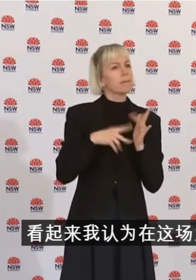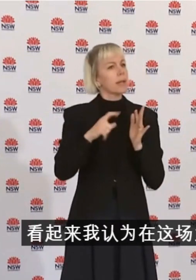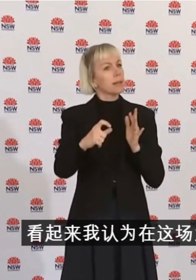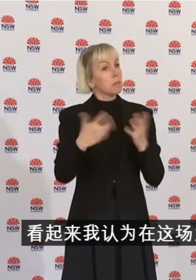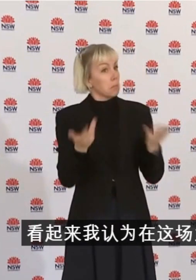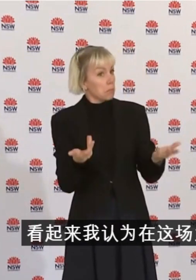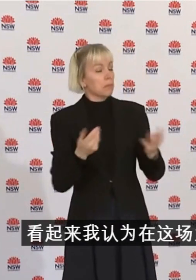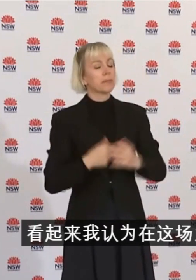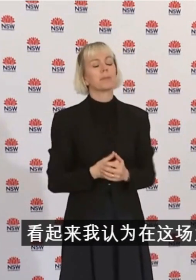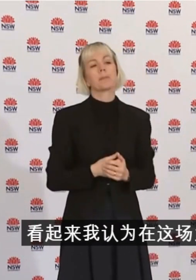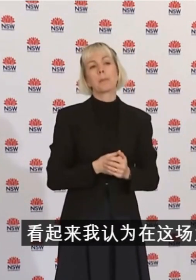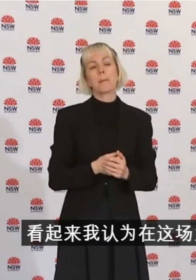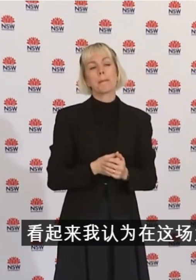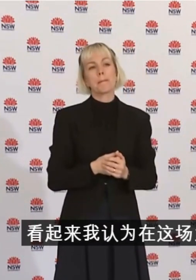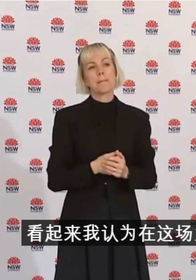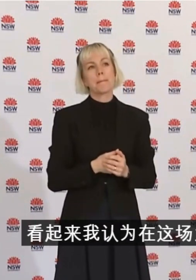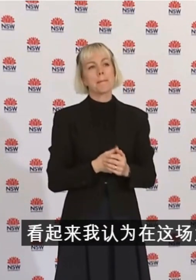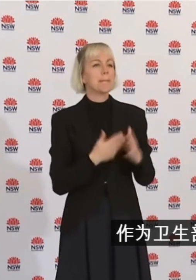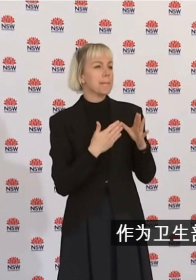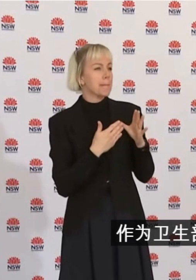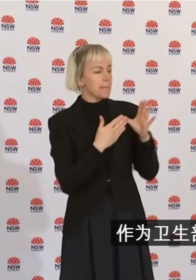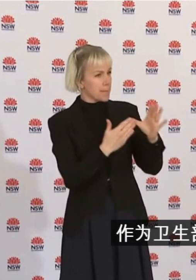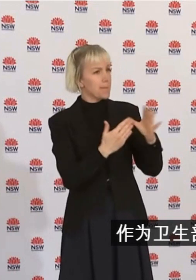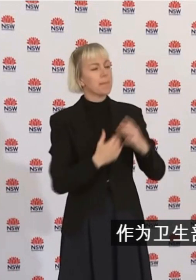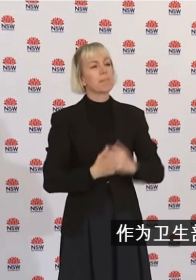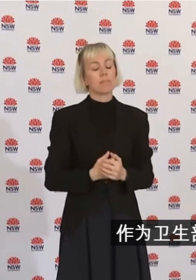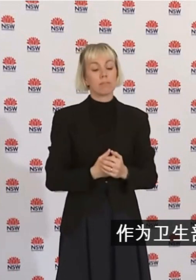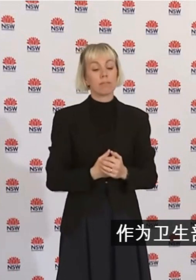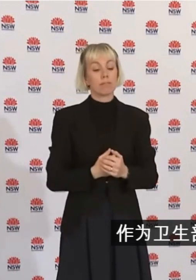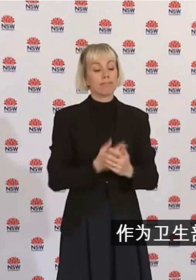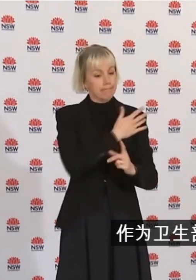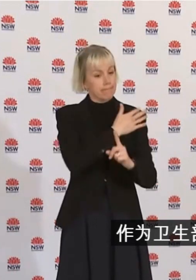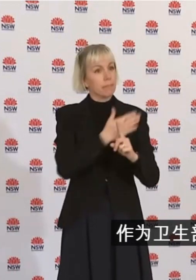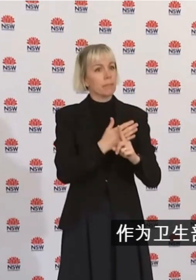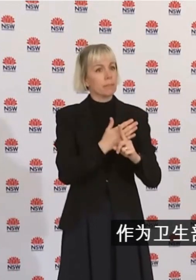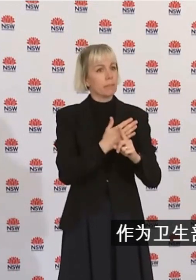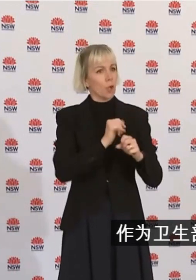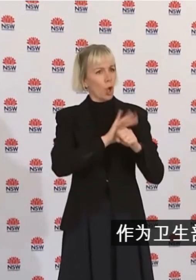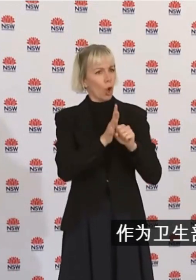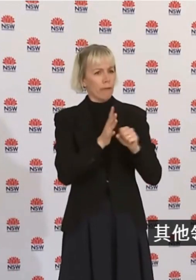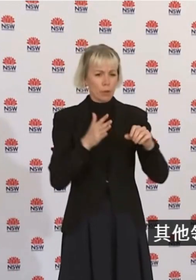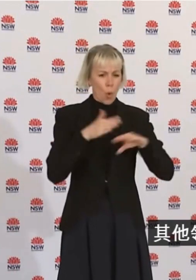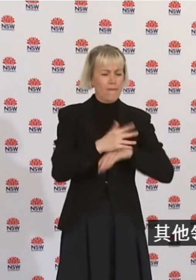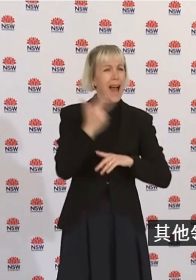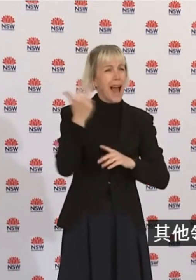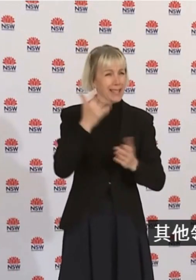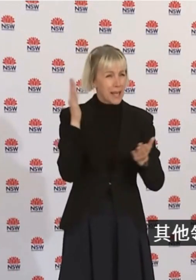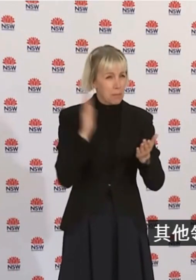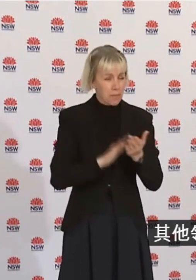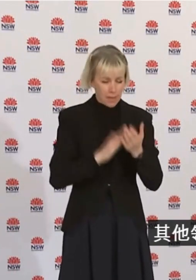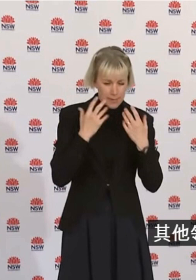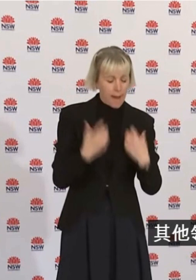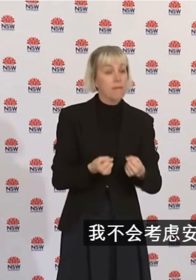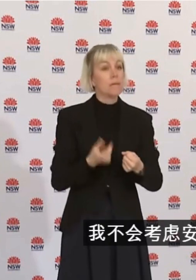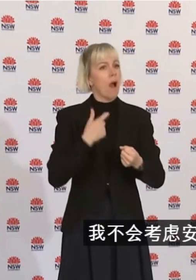the entire, now nearly 20 months of this pandemic, as Health Minister, I have never expressed a word negatively about any other state or territory, and I'm